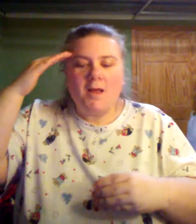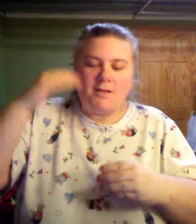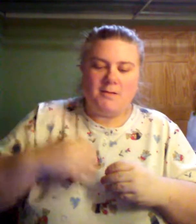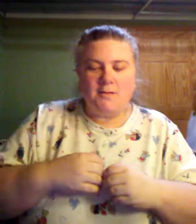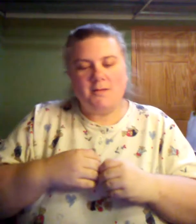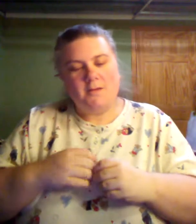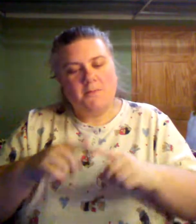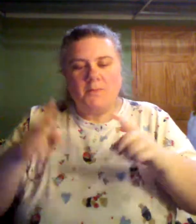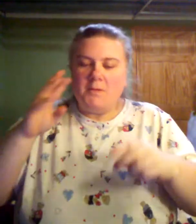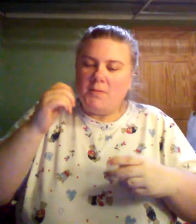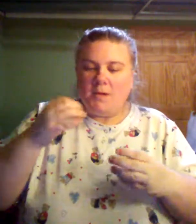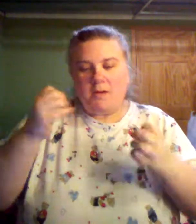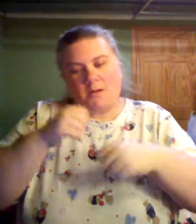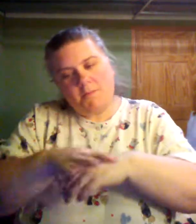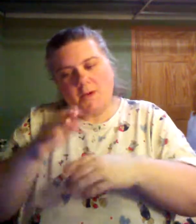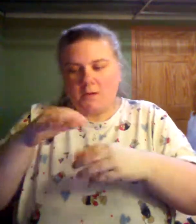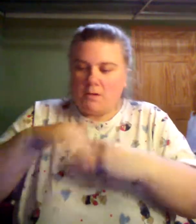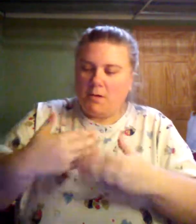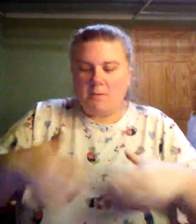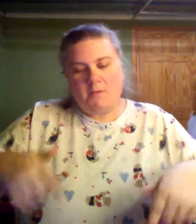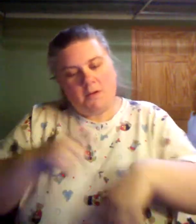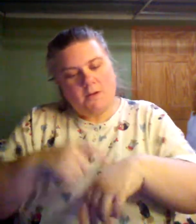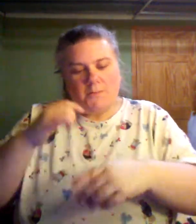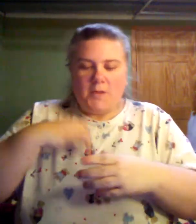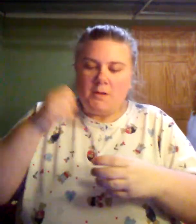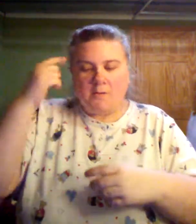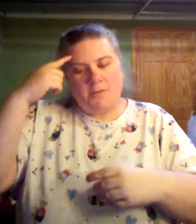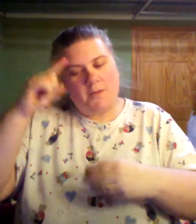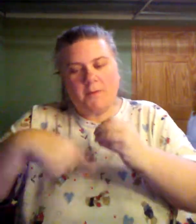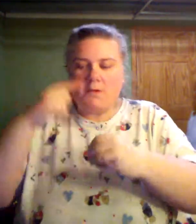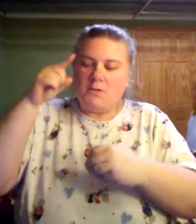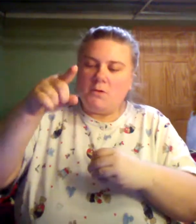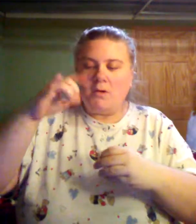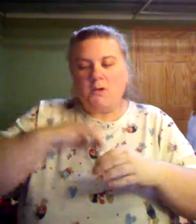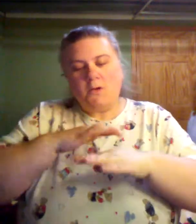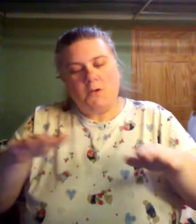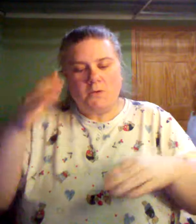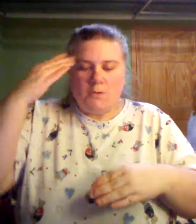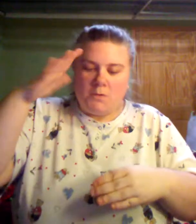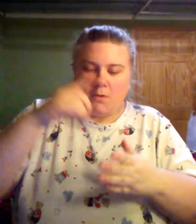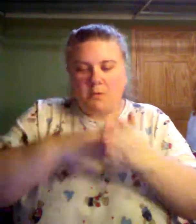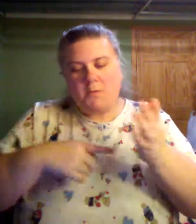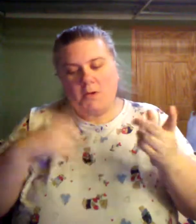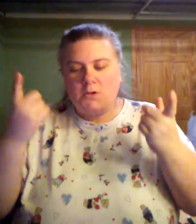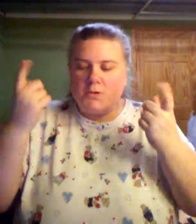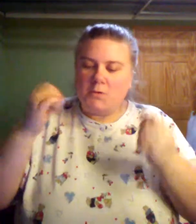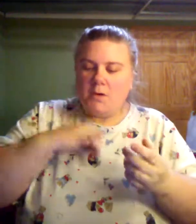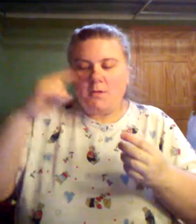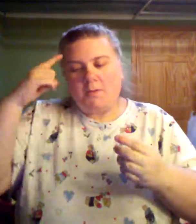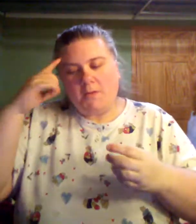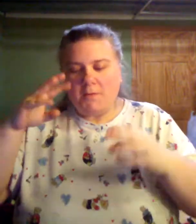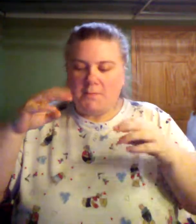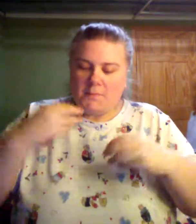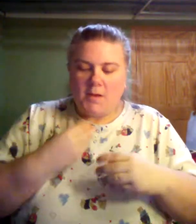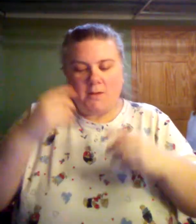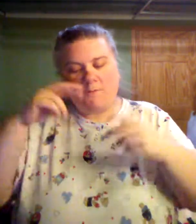head I've been spending all my time just thinking about you I don't know where to live, I think I'm falling